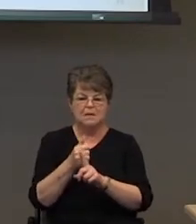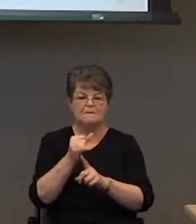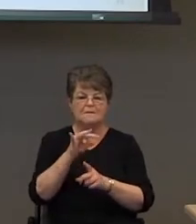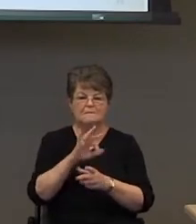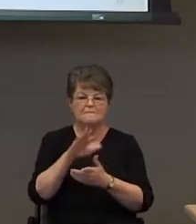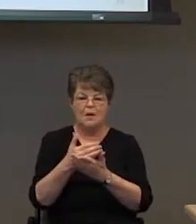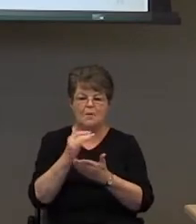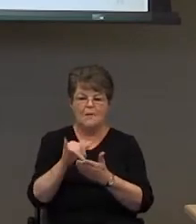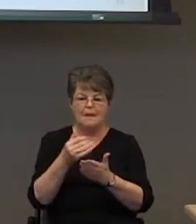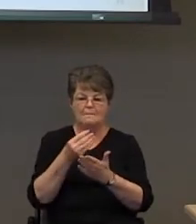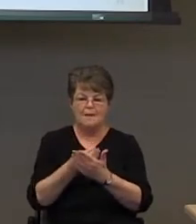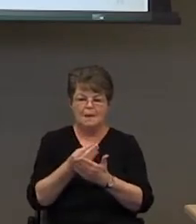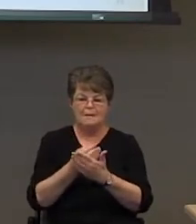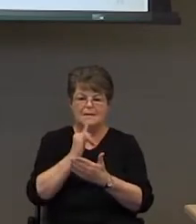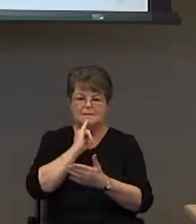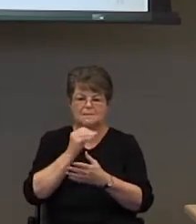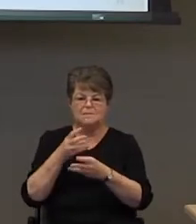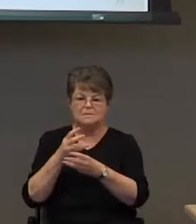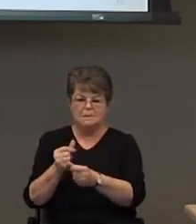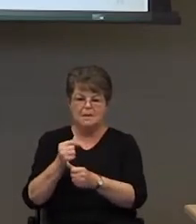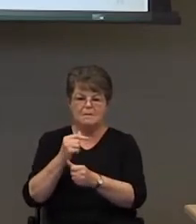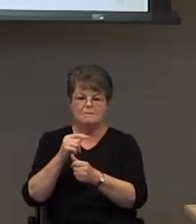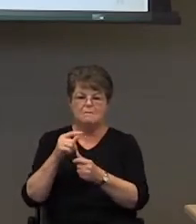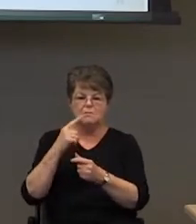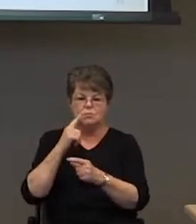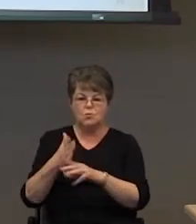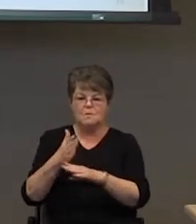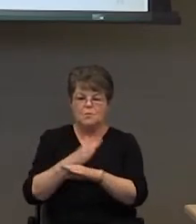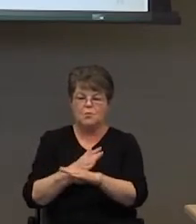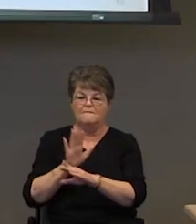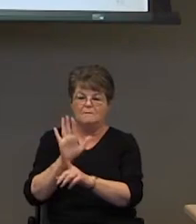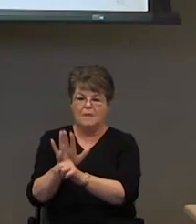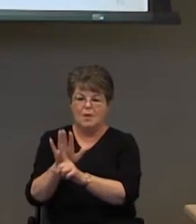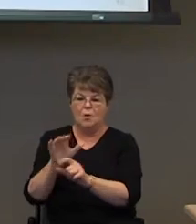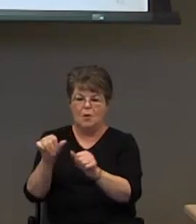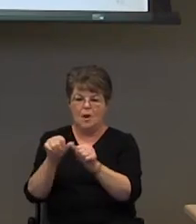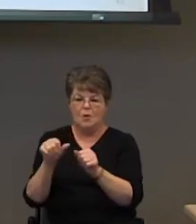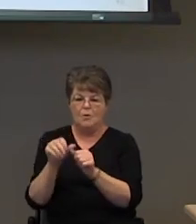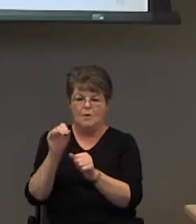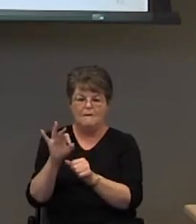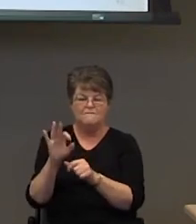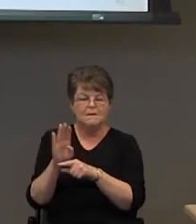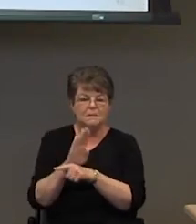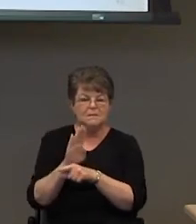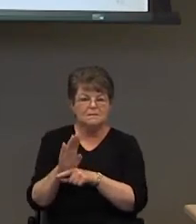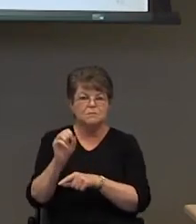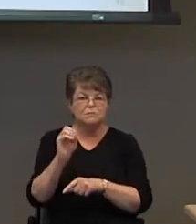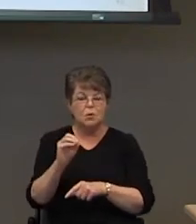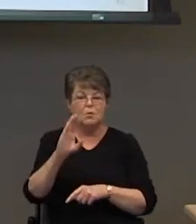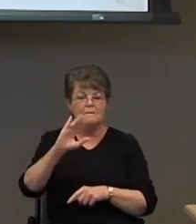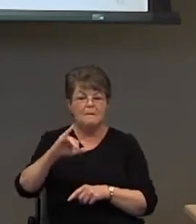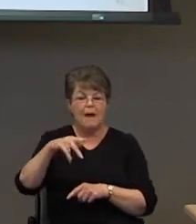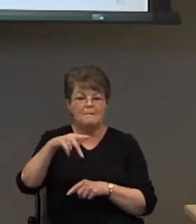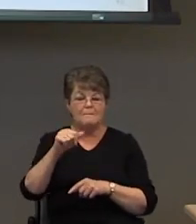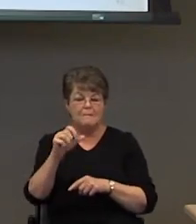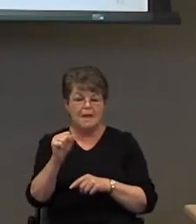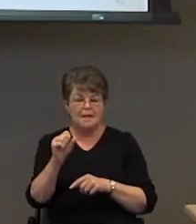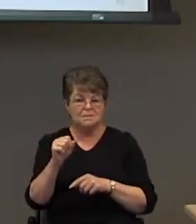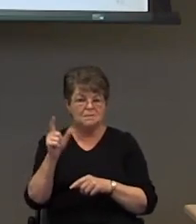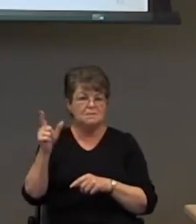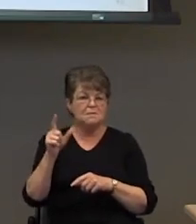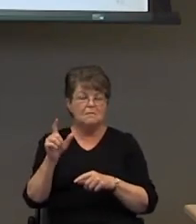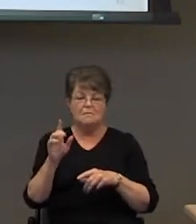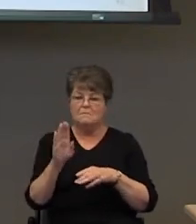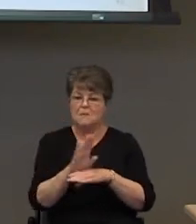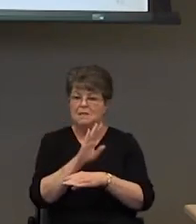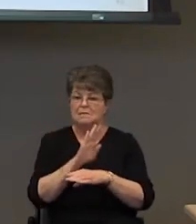is being spent to make improvements for my area where I do business. And so the bypass is a commercial corridor,